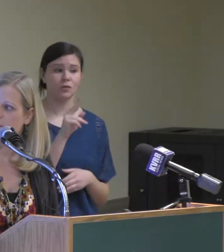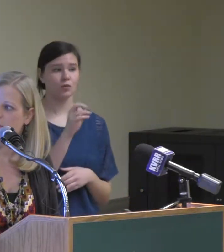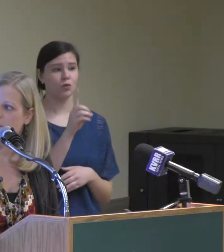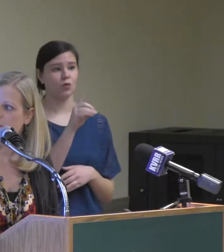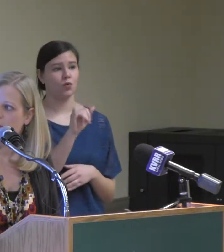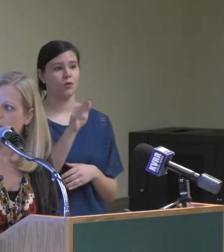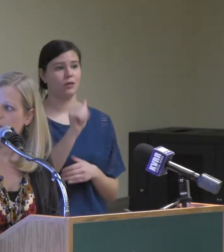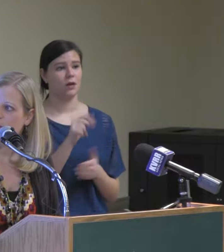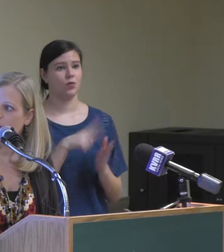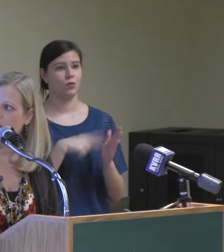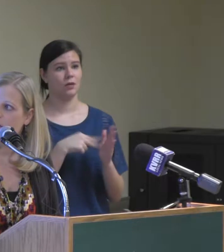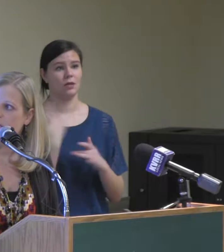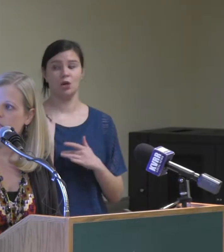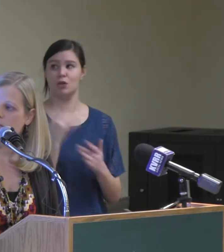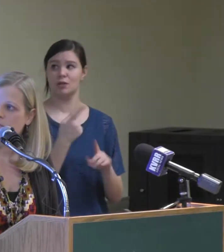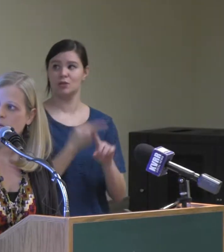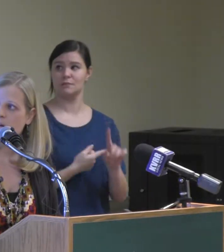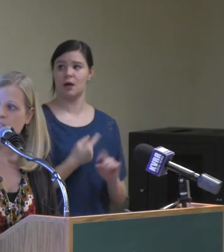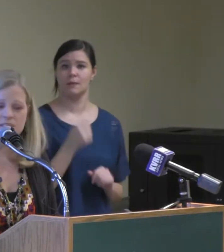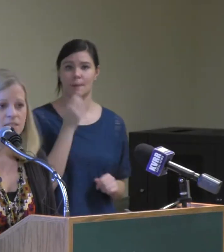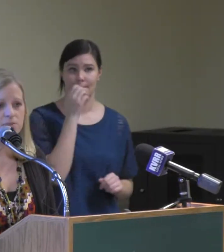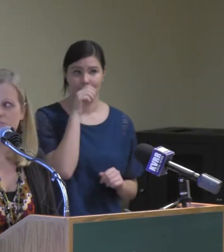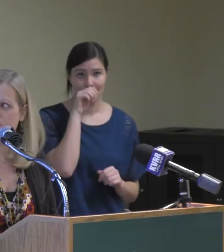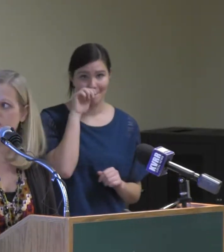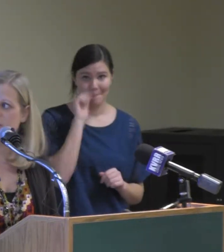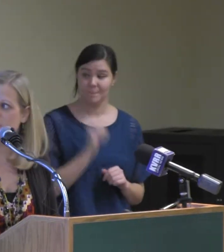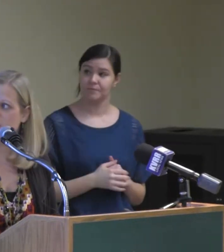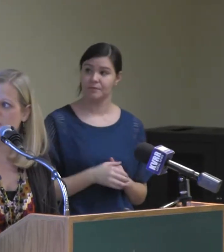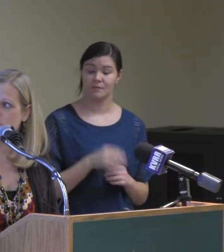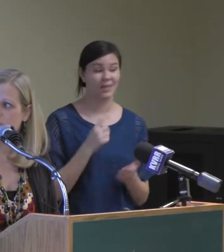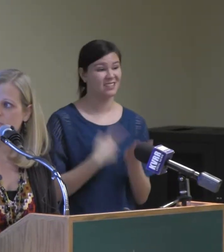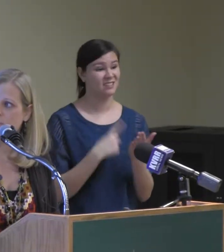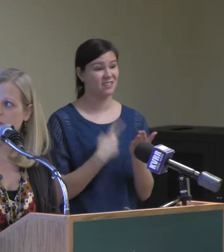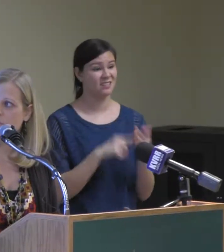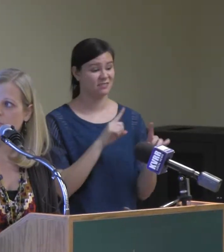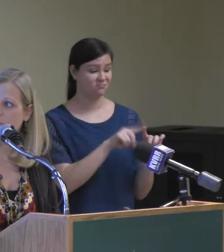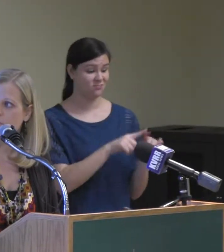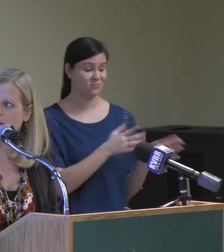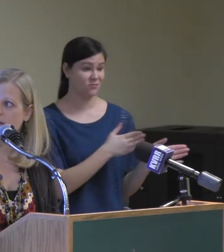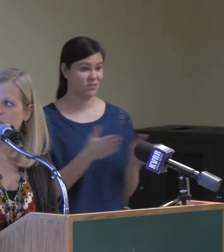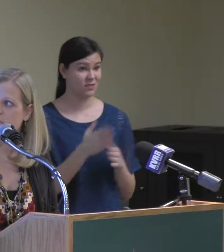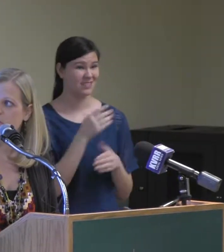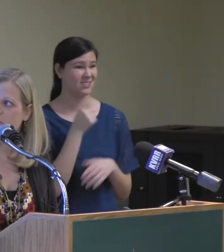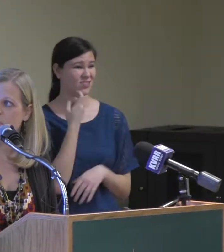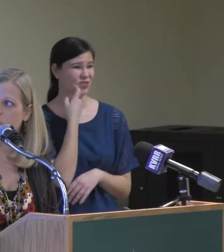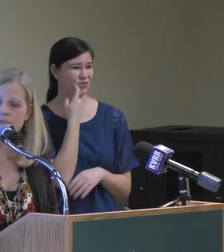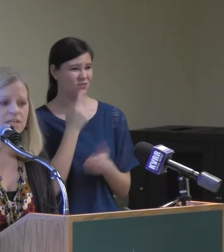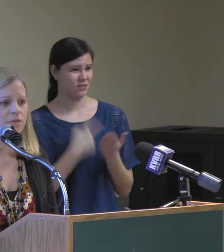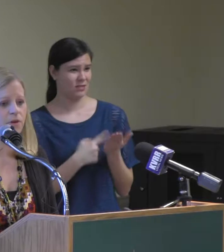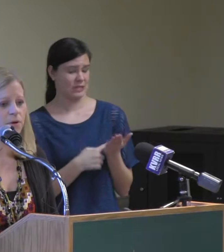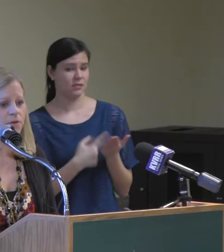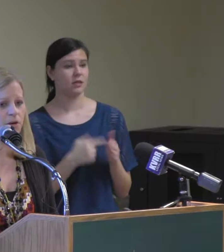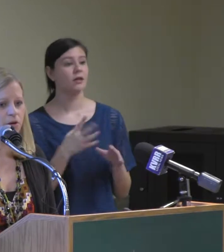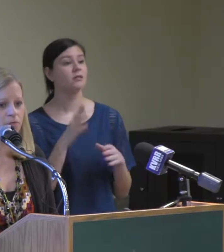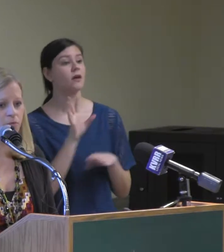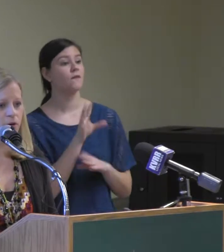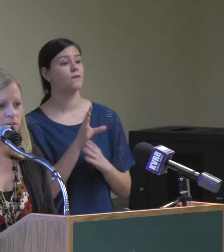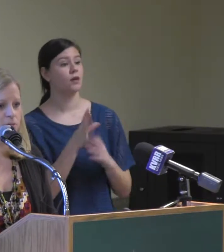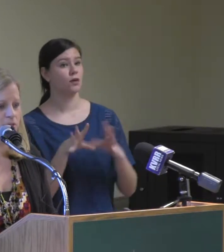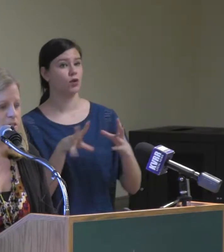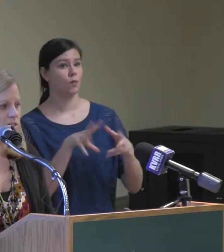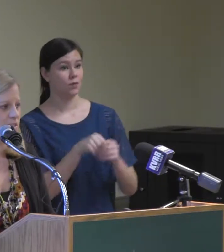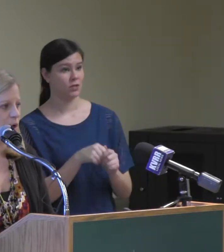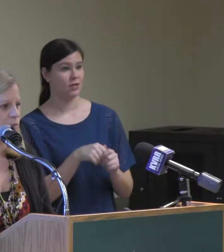month. And it talks about our project, talks about the different stages that I just briefly went through. It has this video we put together about the Narrative